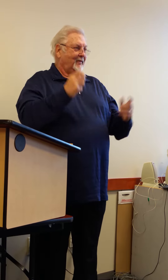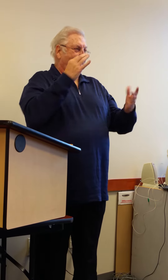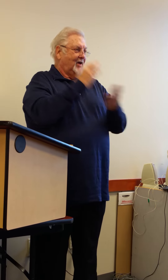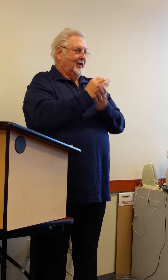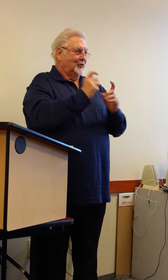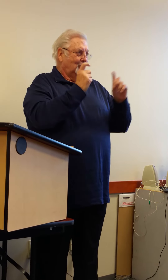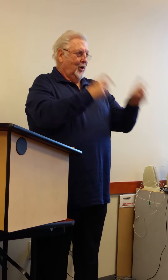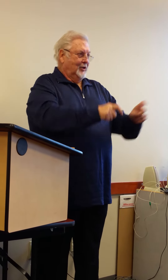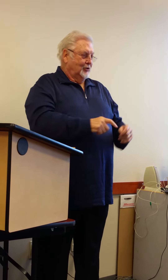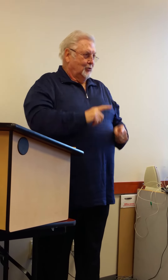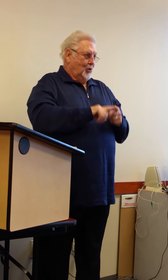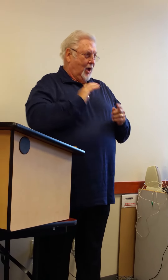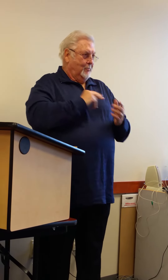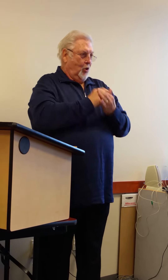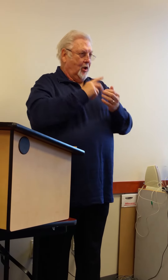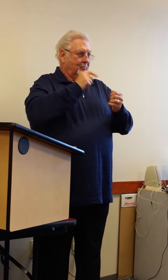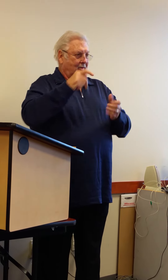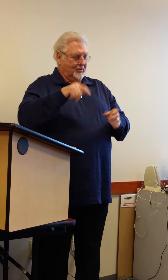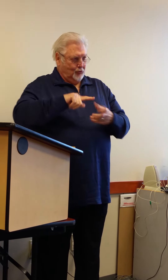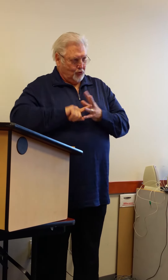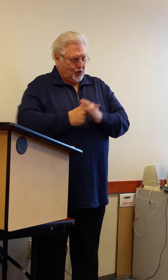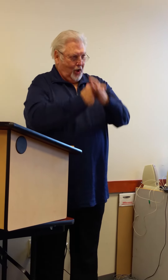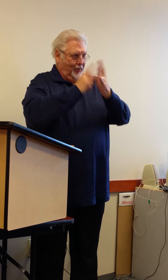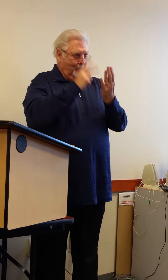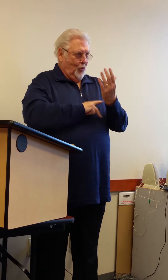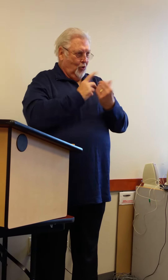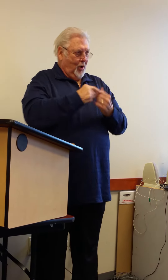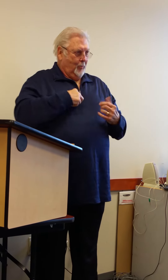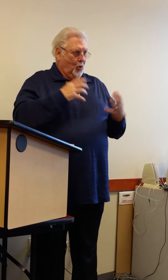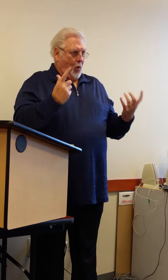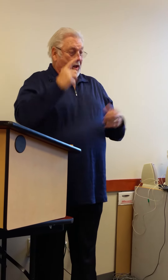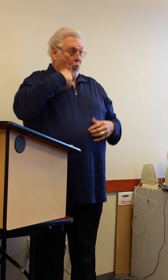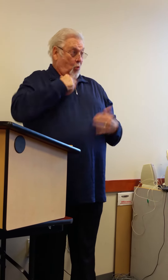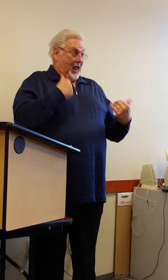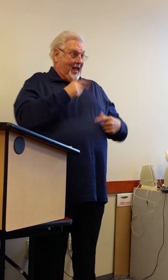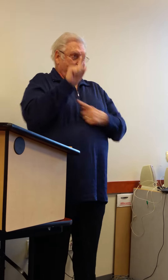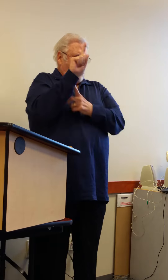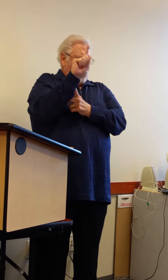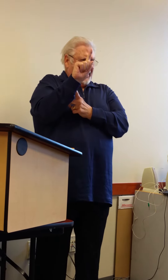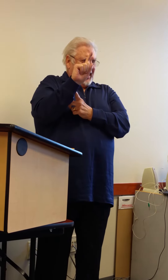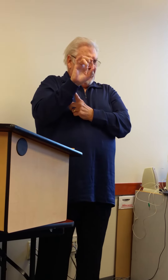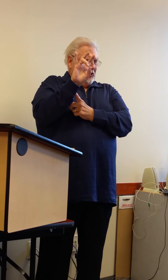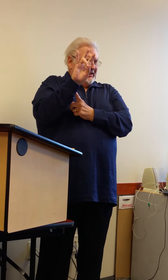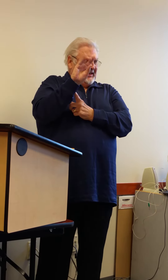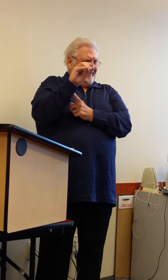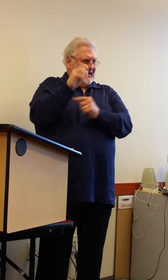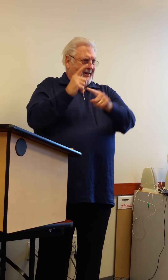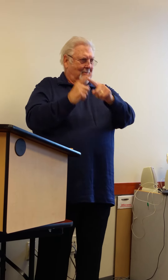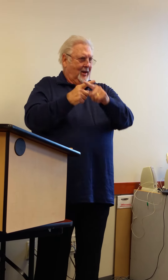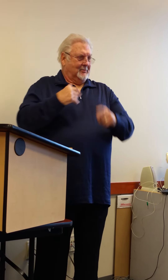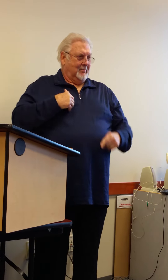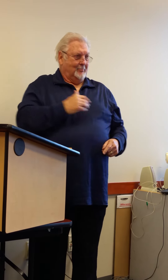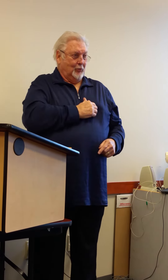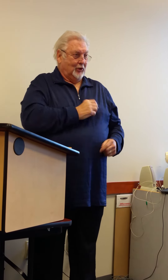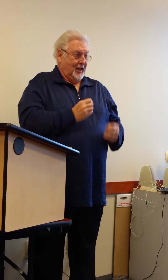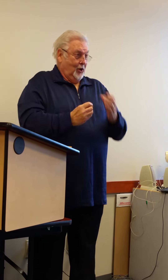your funded donations to the program to really start this and get it going. We have 170 plus